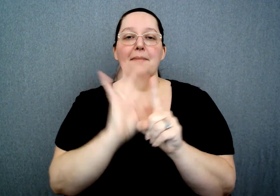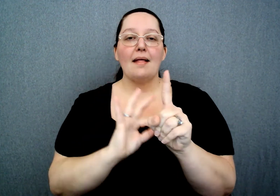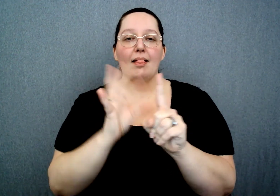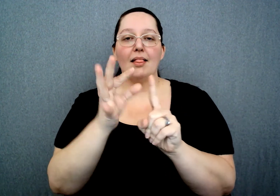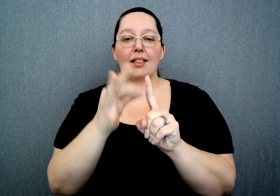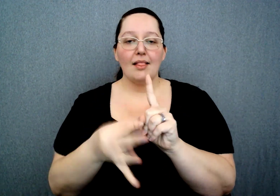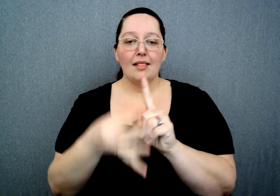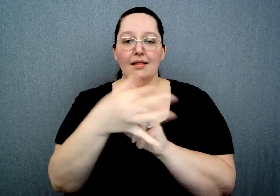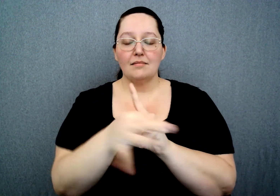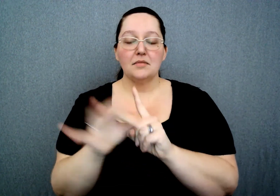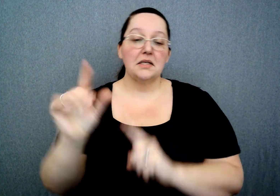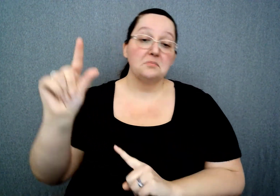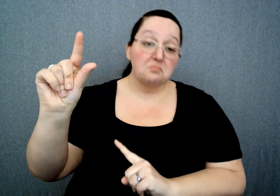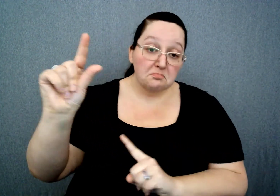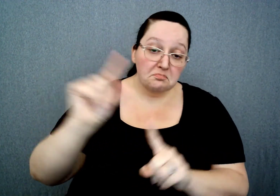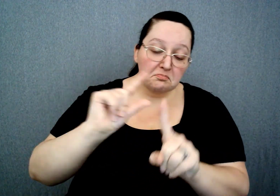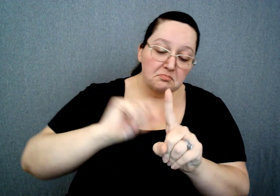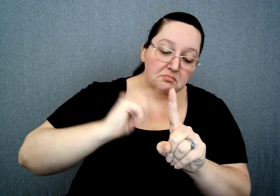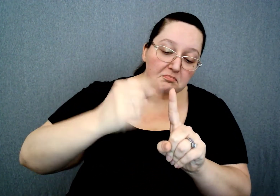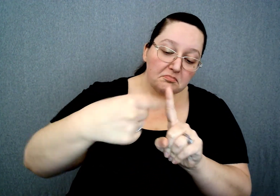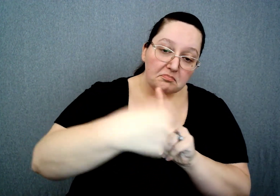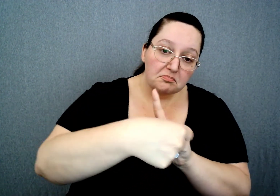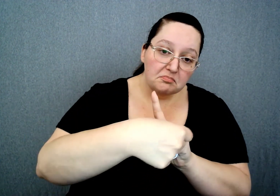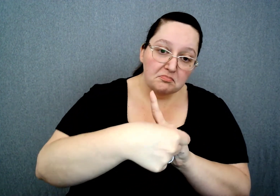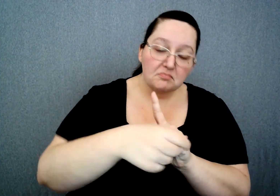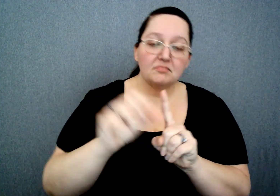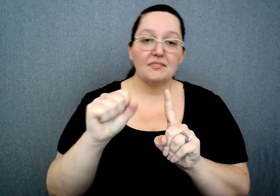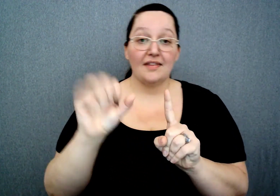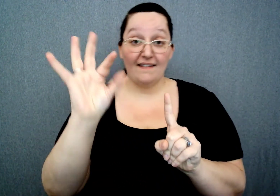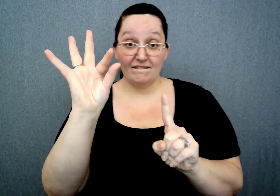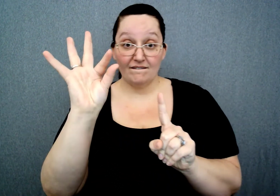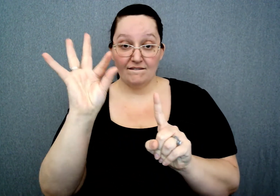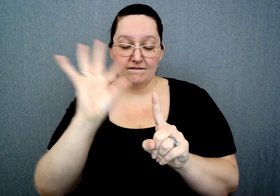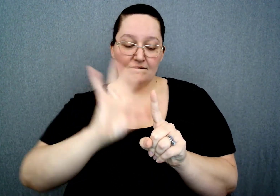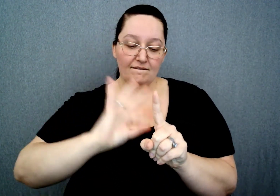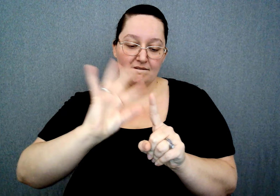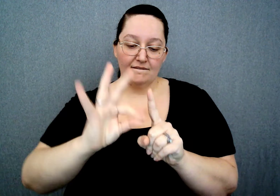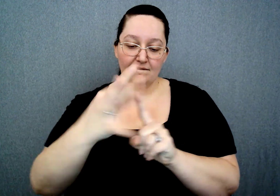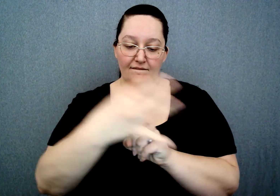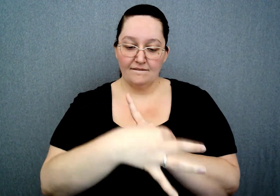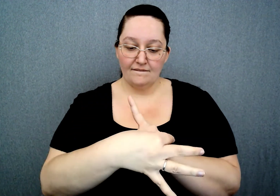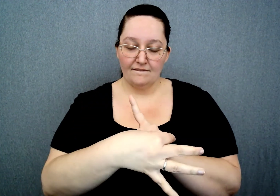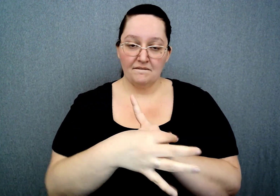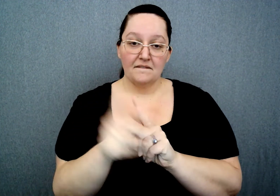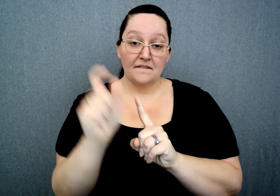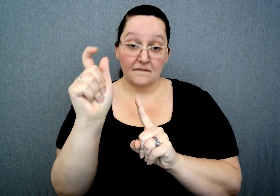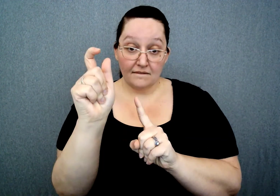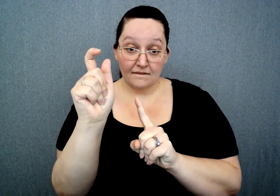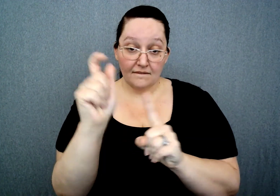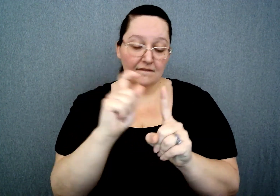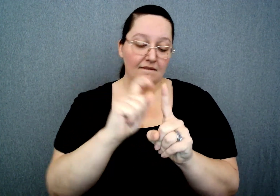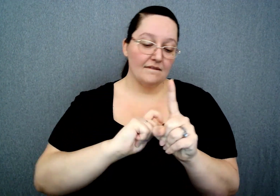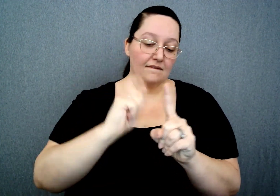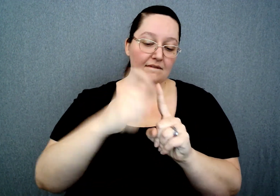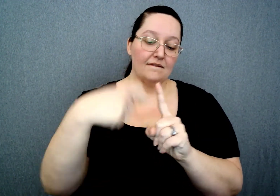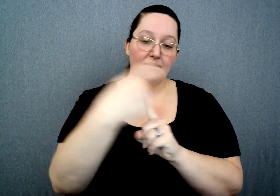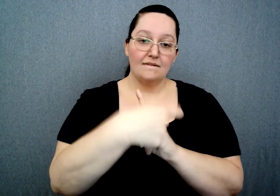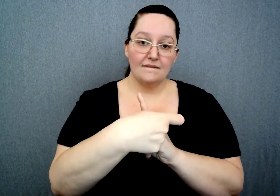banana. You can use an F, a G, and you're pinching each time that you peel, or you can do